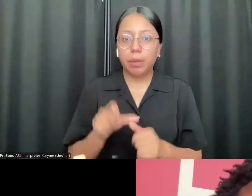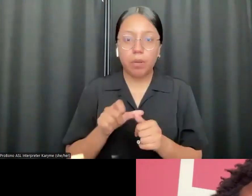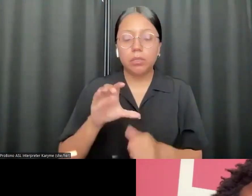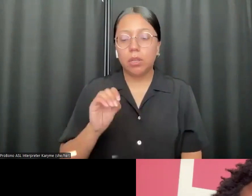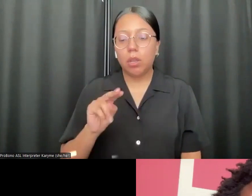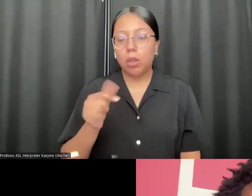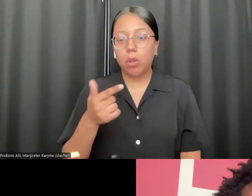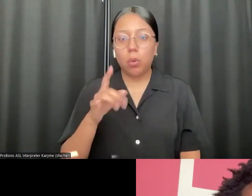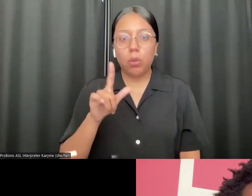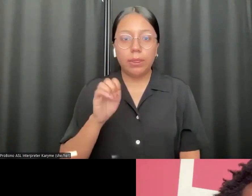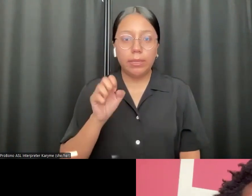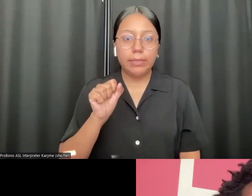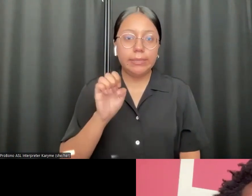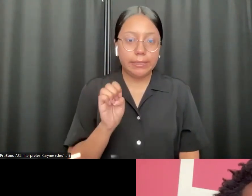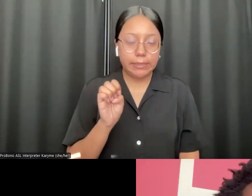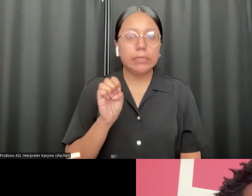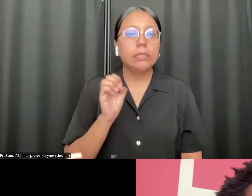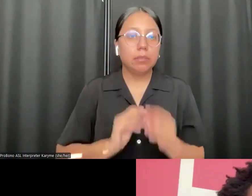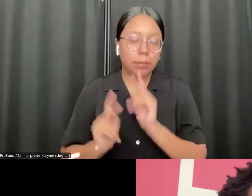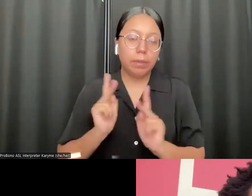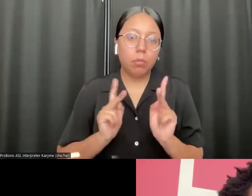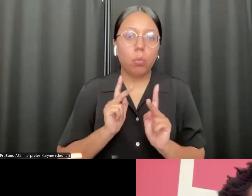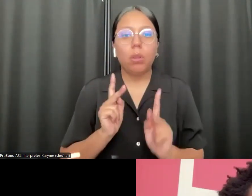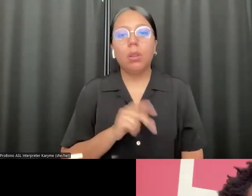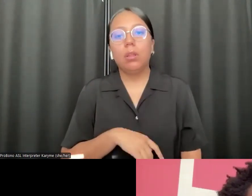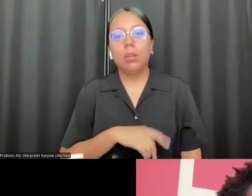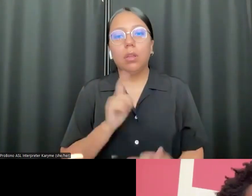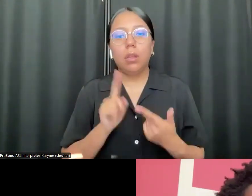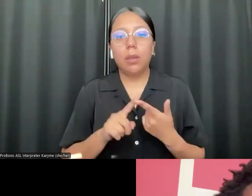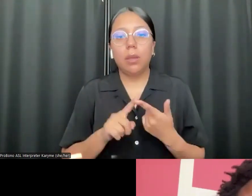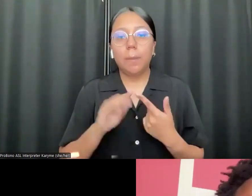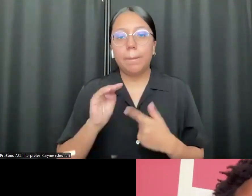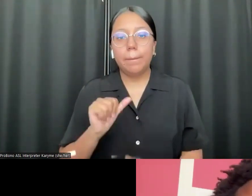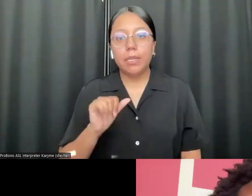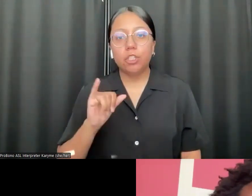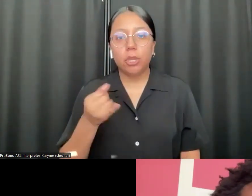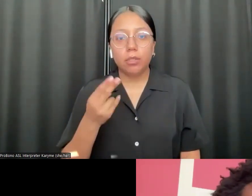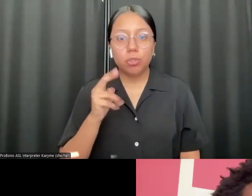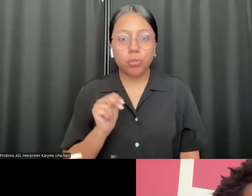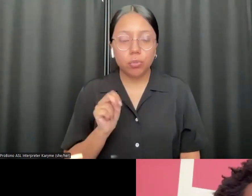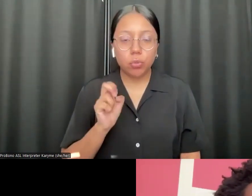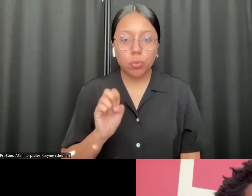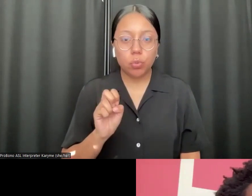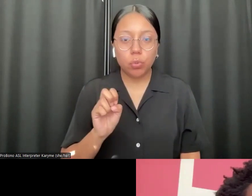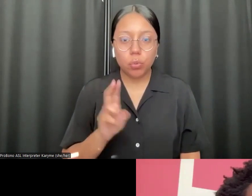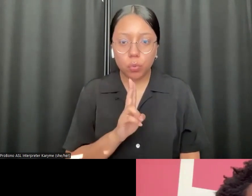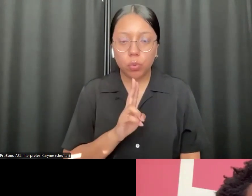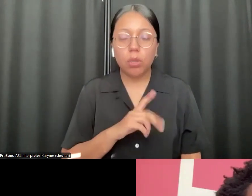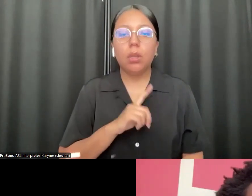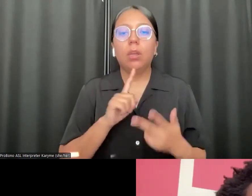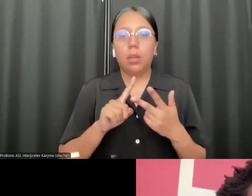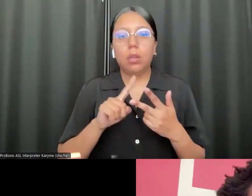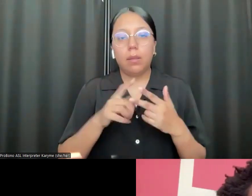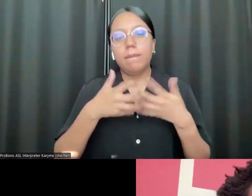that power our digital devices and the Zhangzhou Foxconn factory workers that make many of these devices.